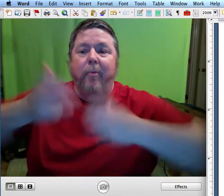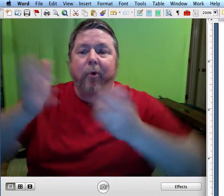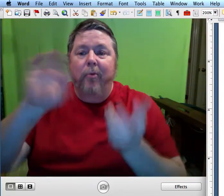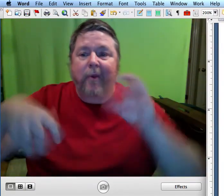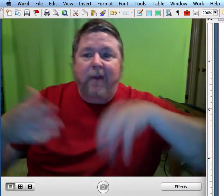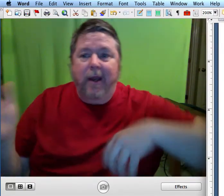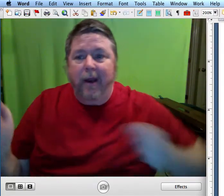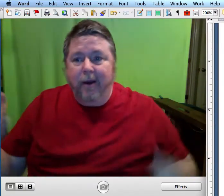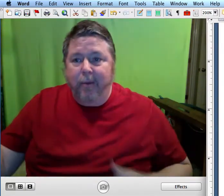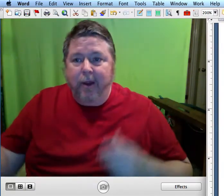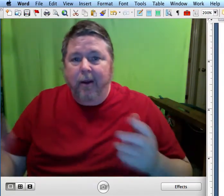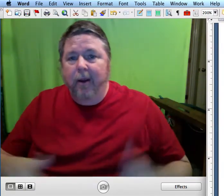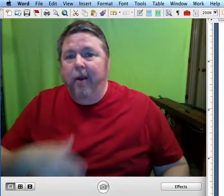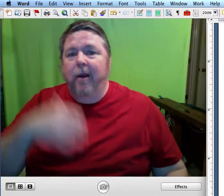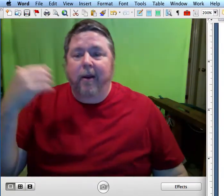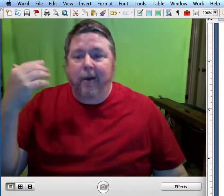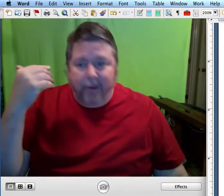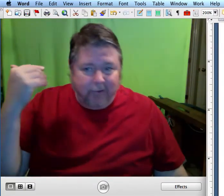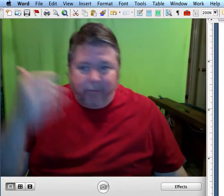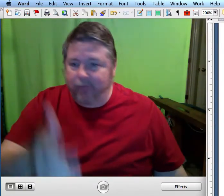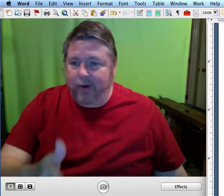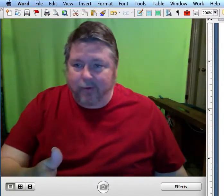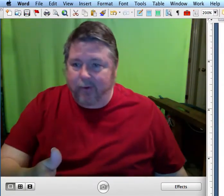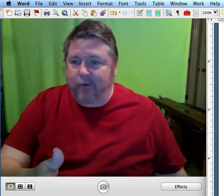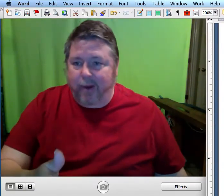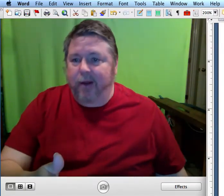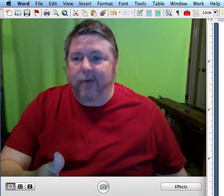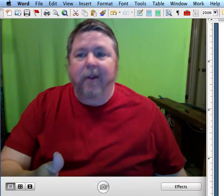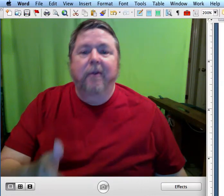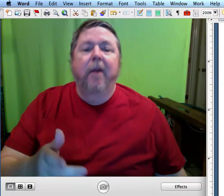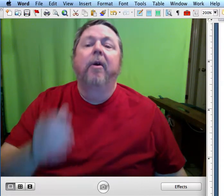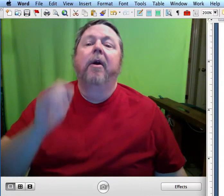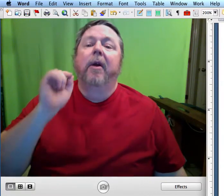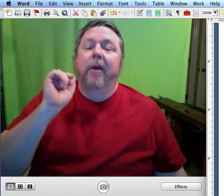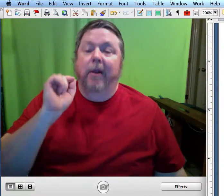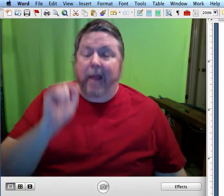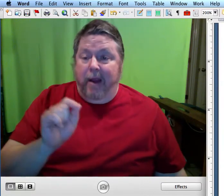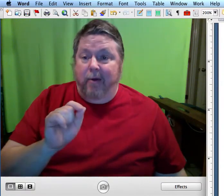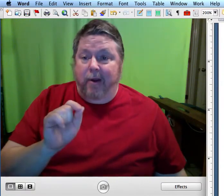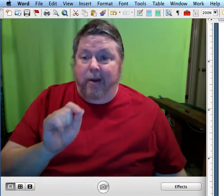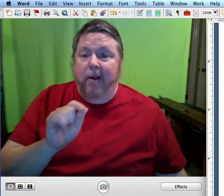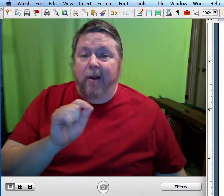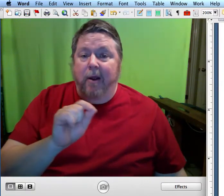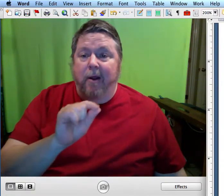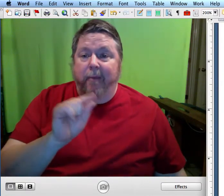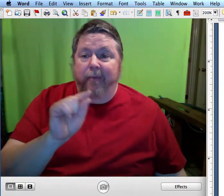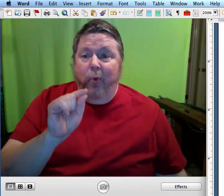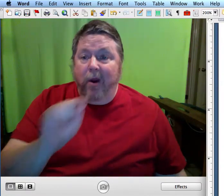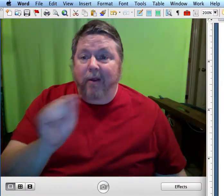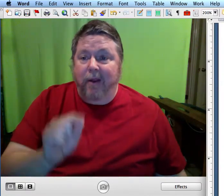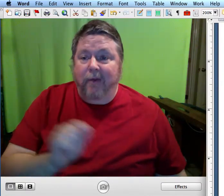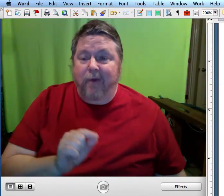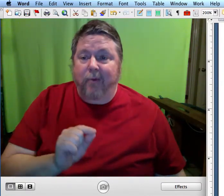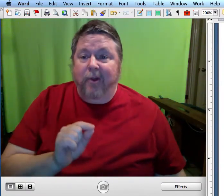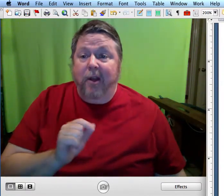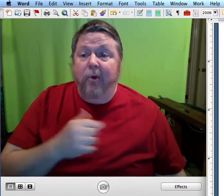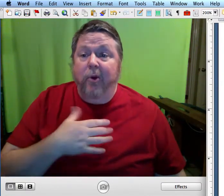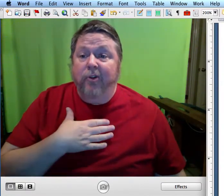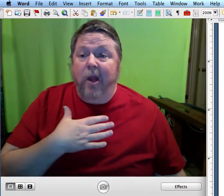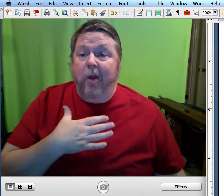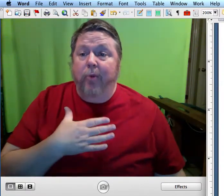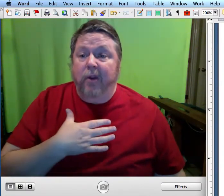doing more movements than they needed to be, and there'll be a separate video to explain these things later. Anyway, one of the things they found was that